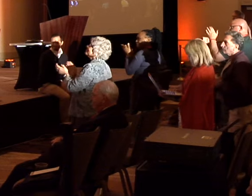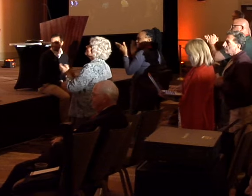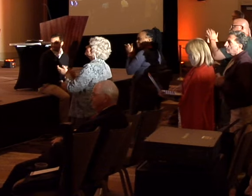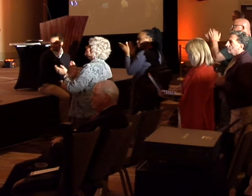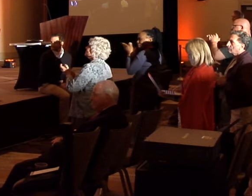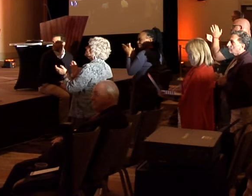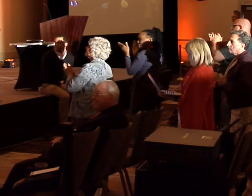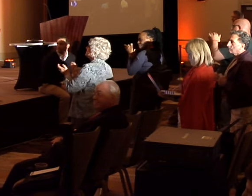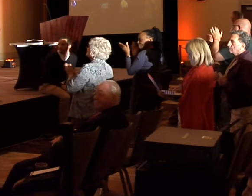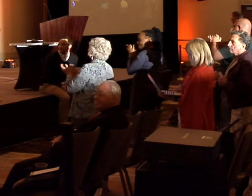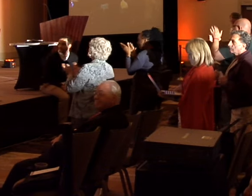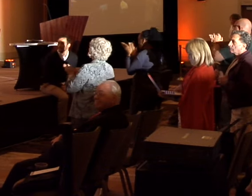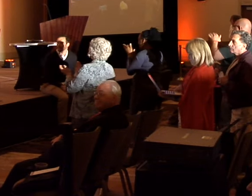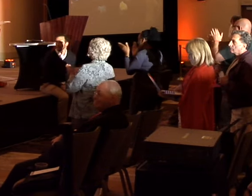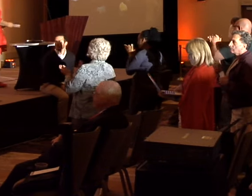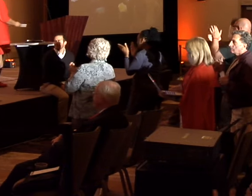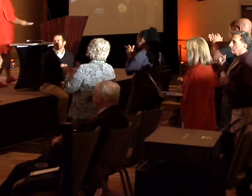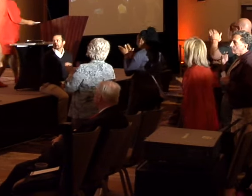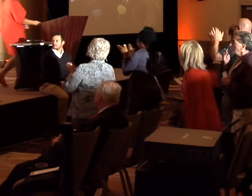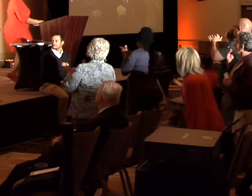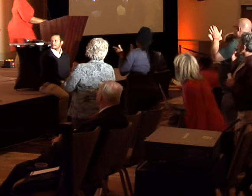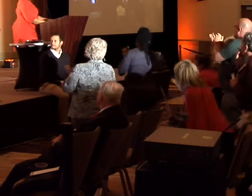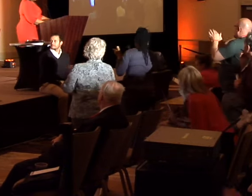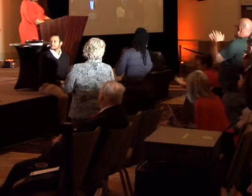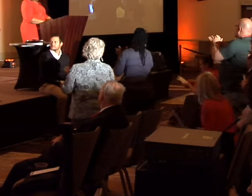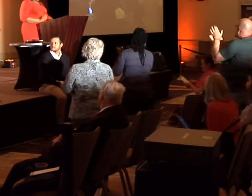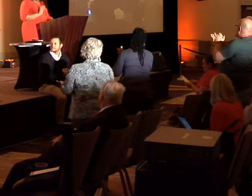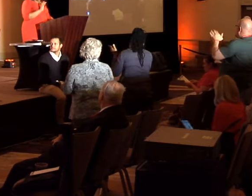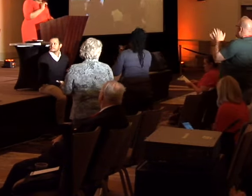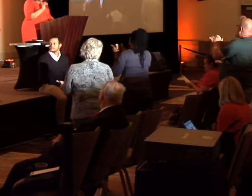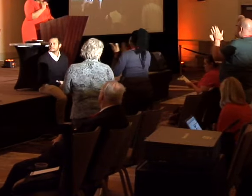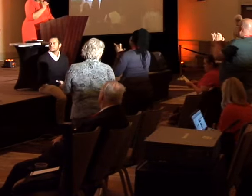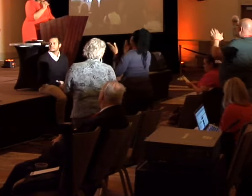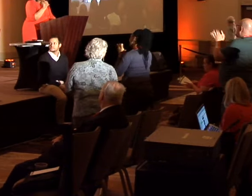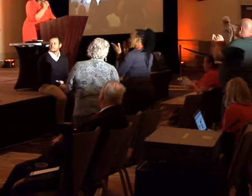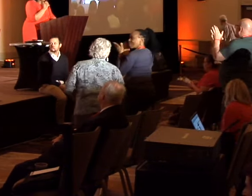Thank you.